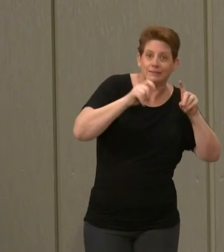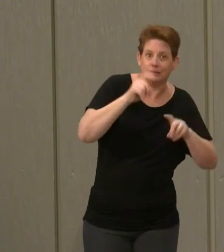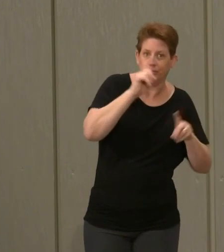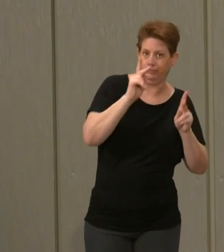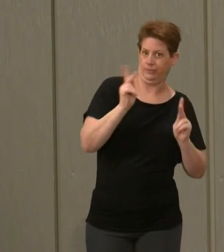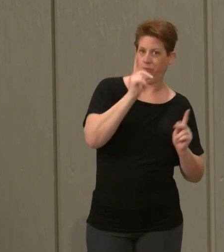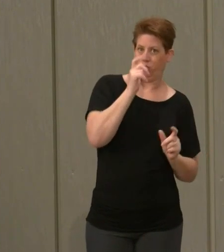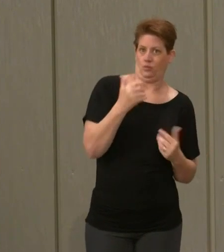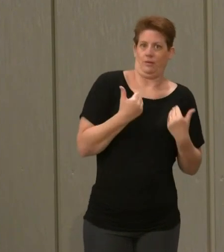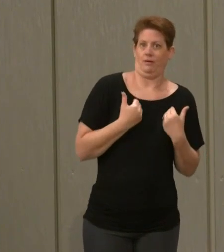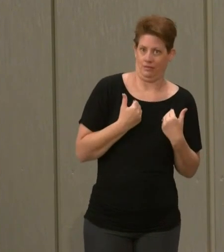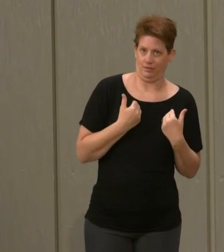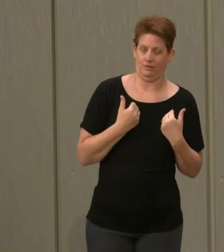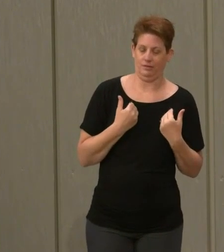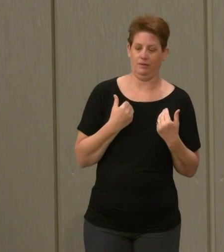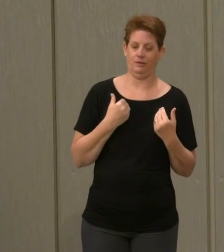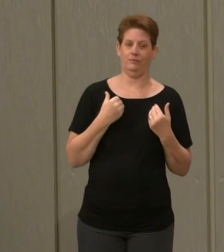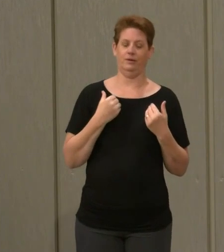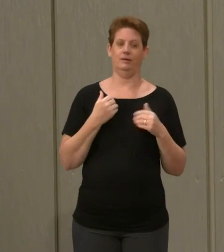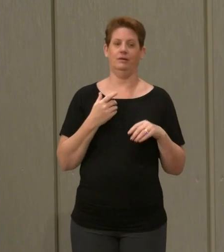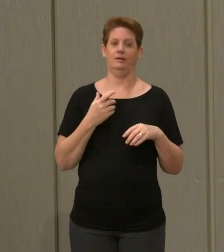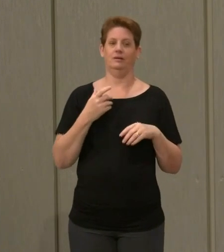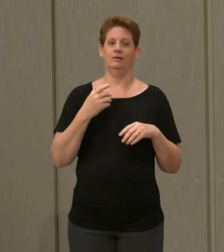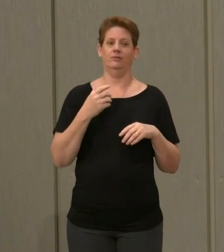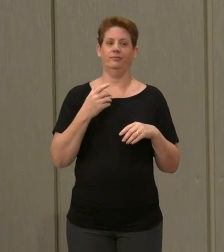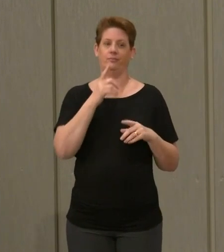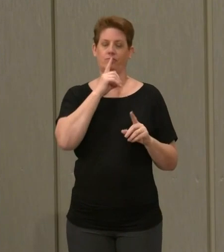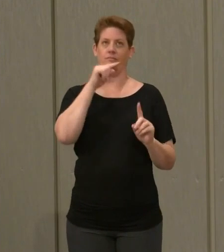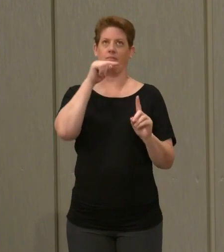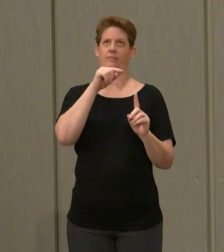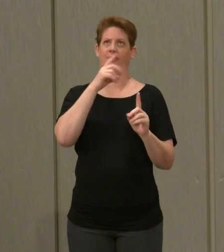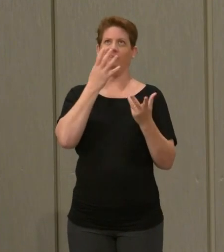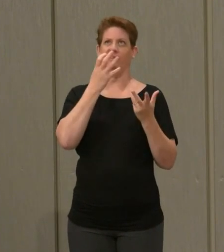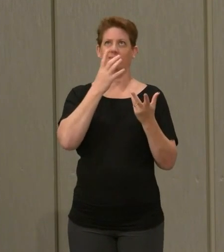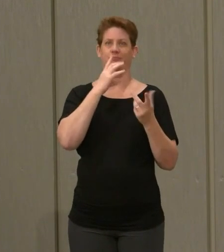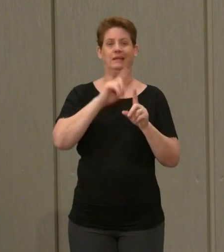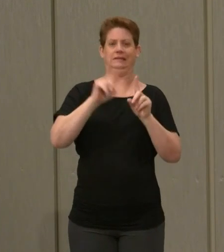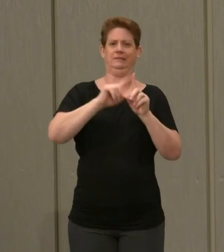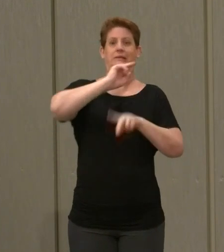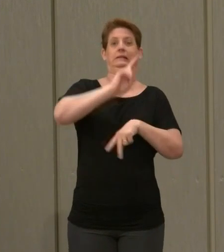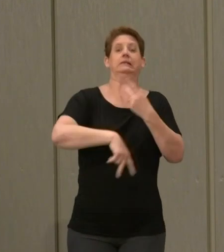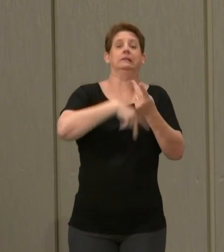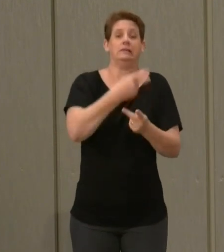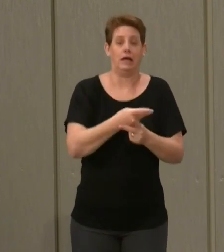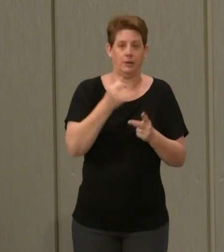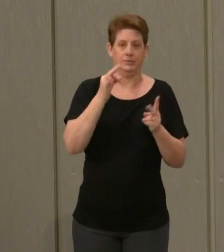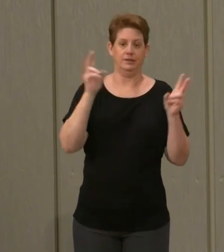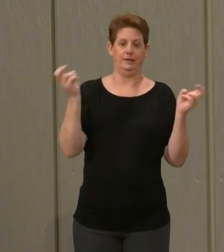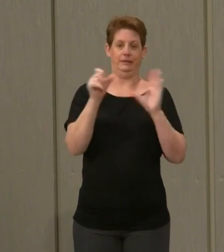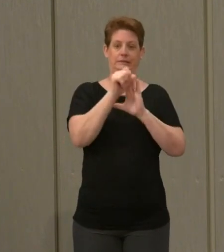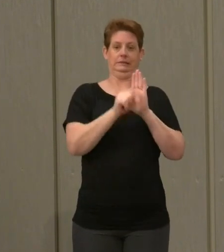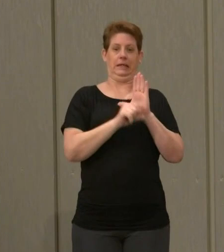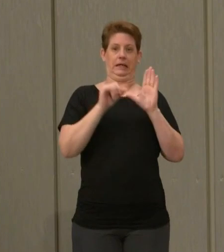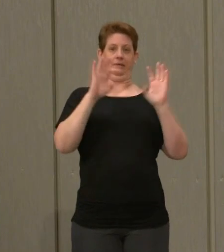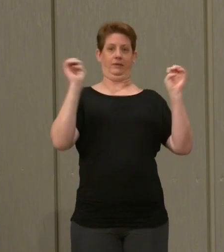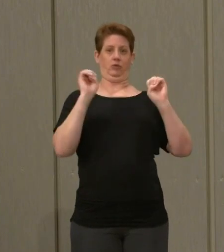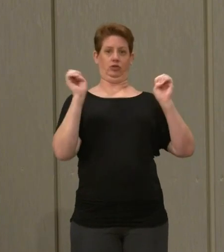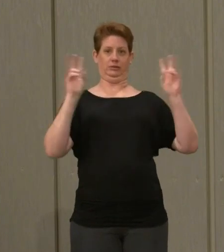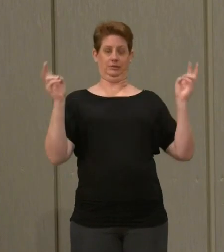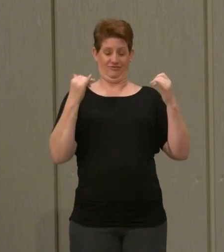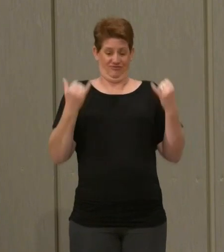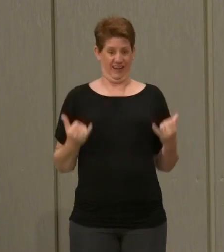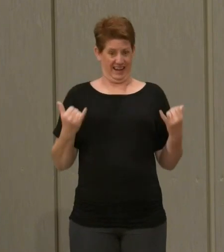and those sorts. So they're different types of states of emergency. However, now is not the time. We're in the middle of a